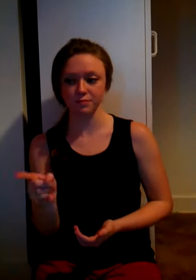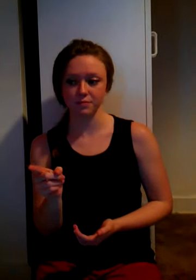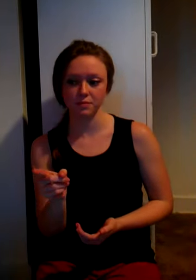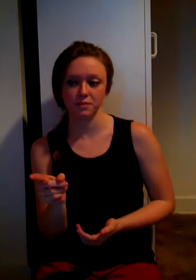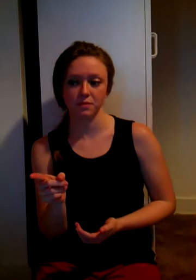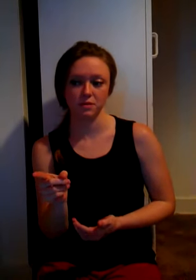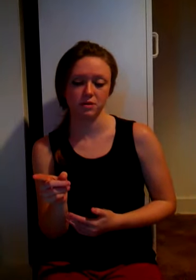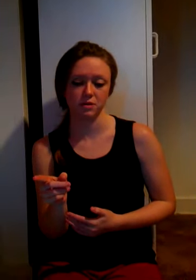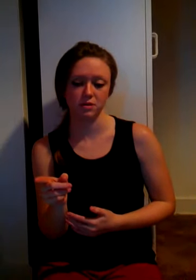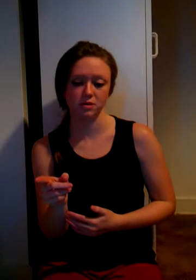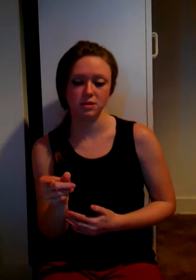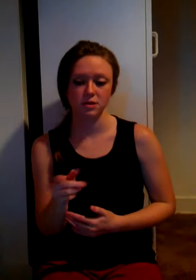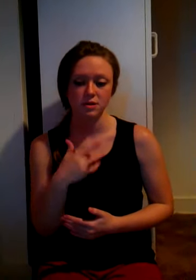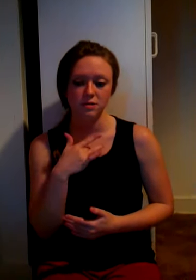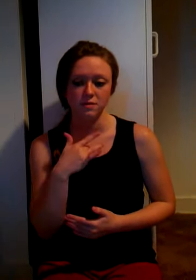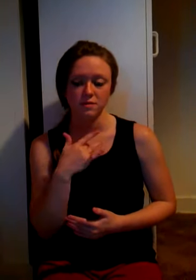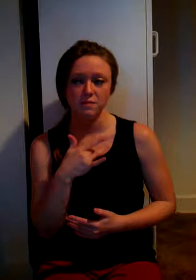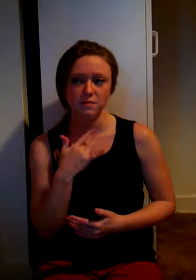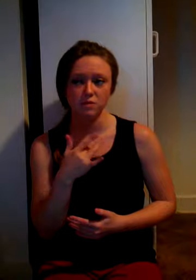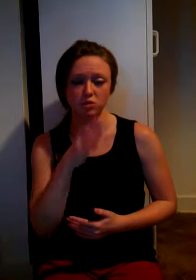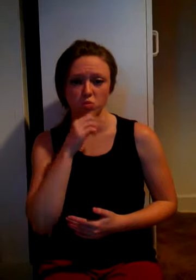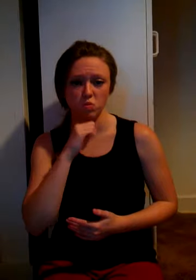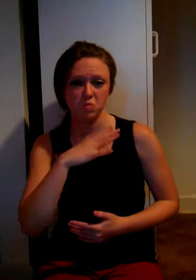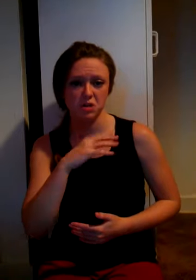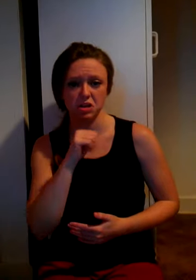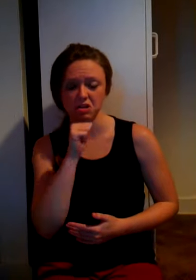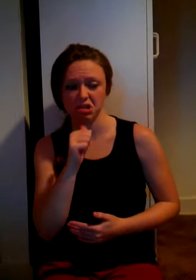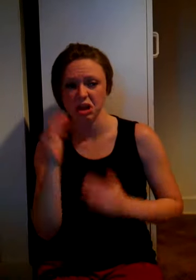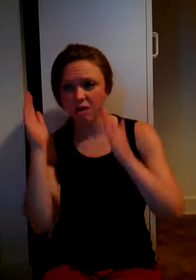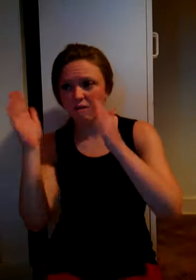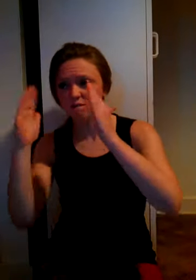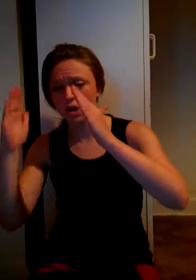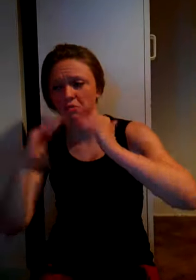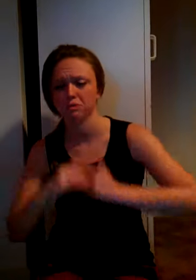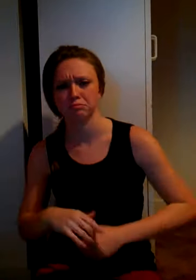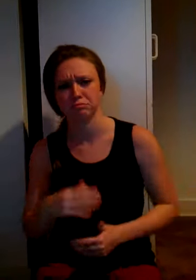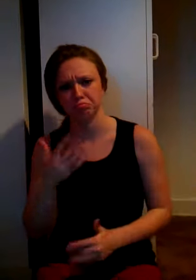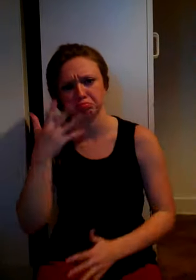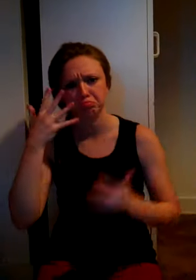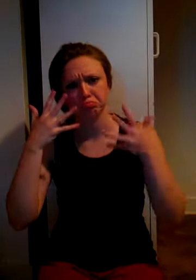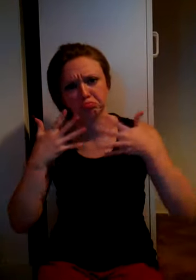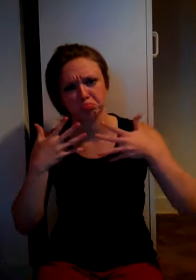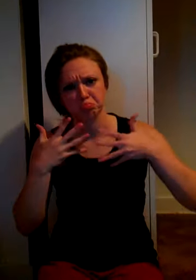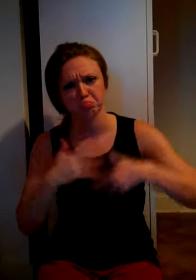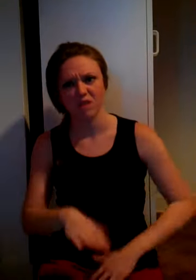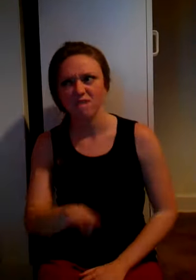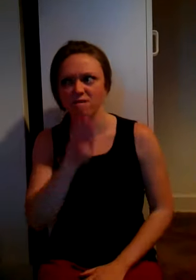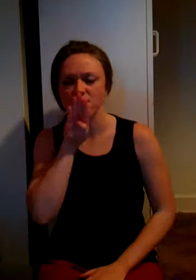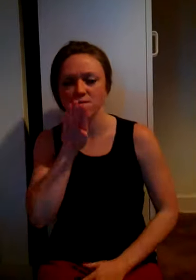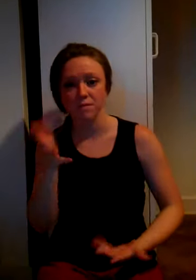old woman won't pay attention. He's probably feeling sad, maybe a little frustrated, right? How do you think the woman's starting to